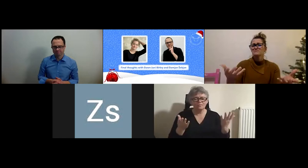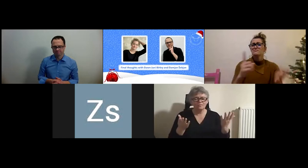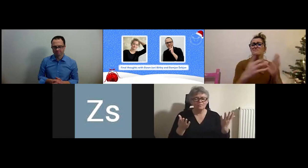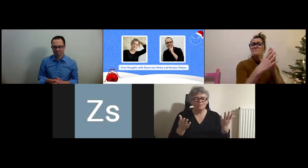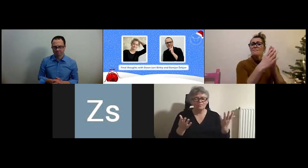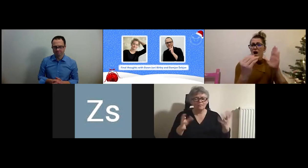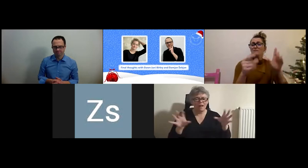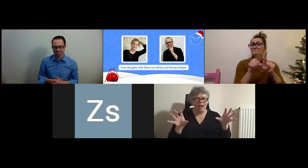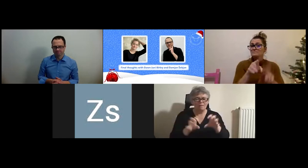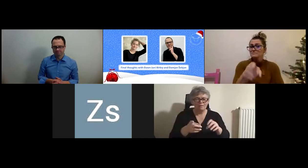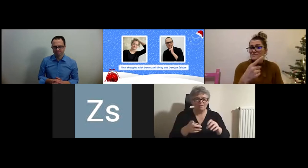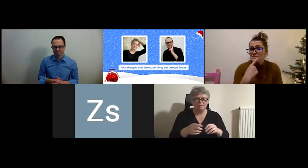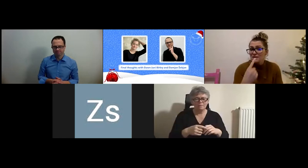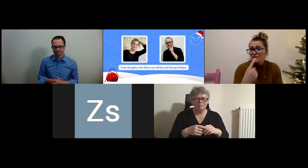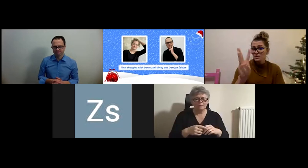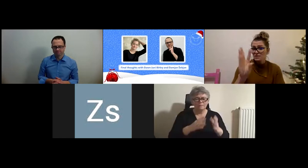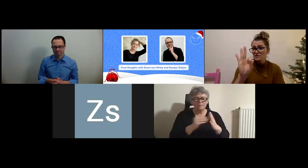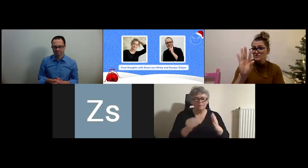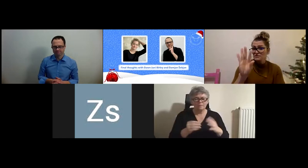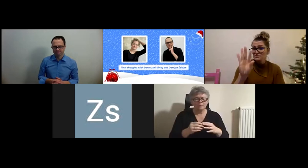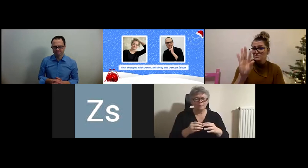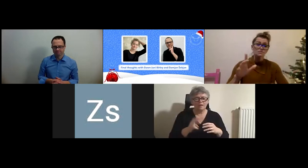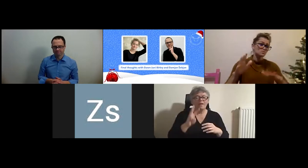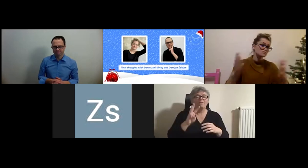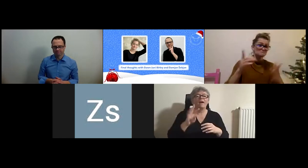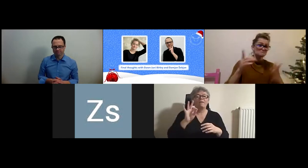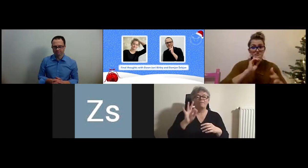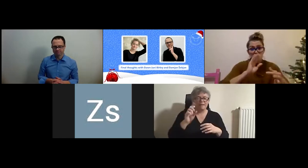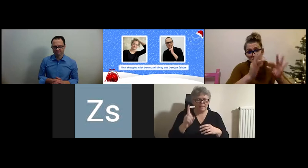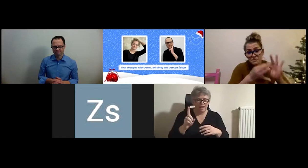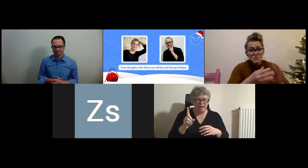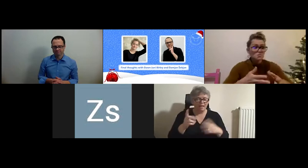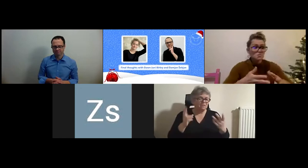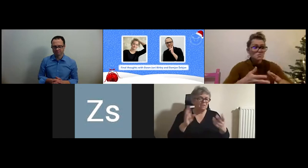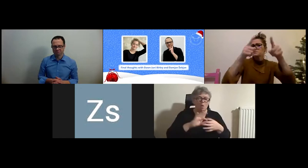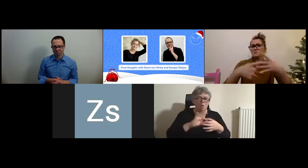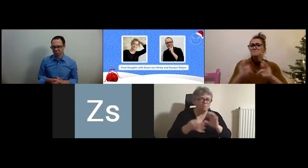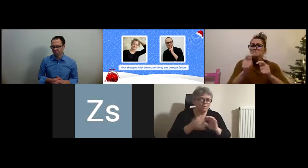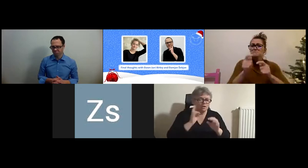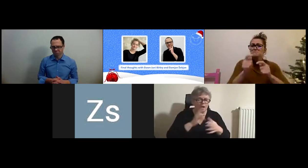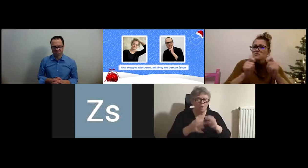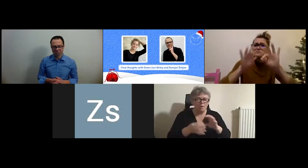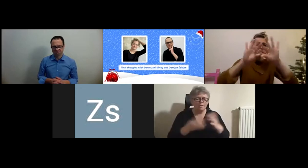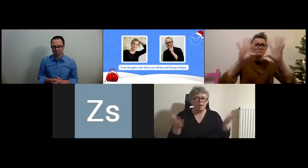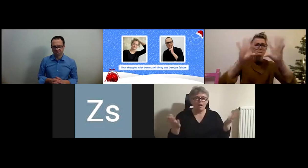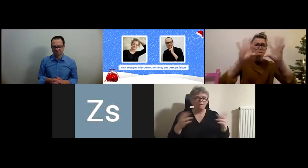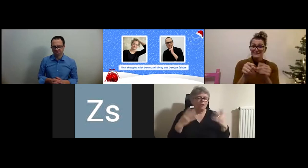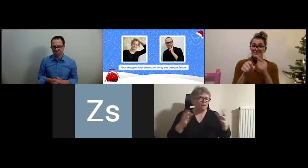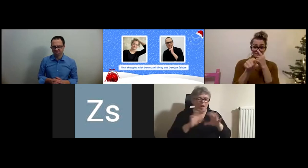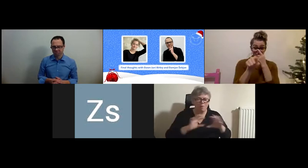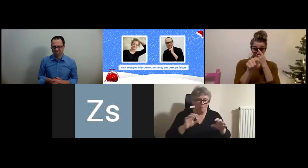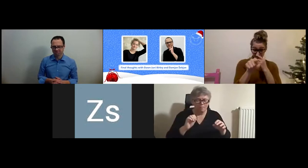that deaf interpreters, that deaf people can. And like you said, there's WFD,